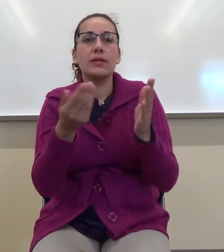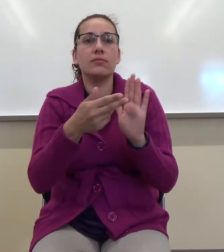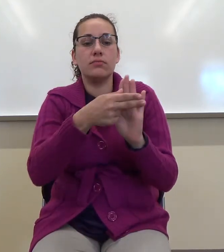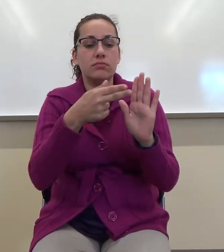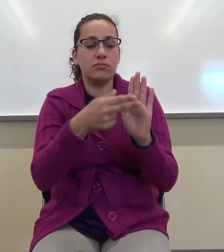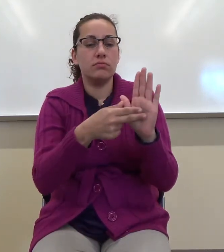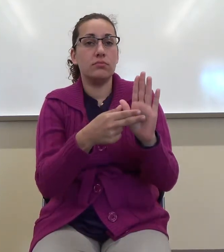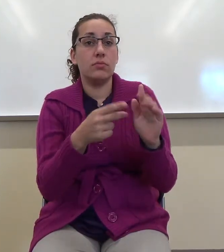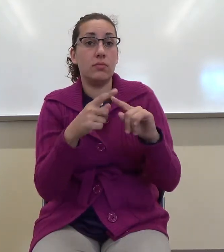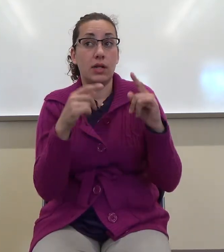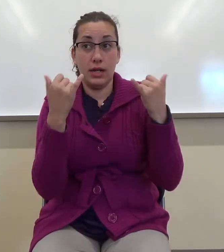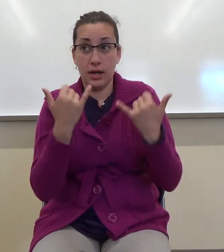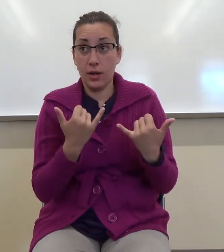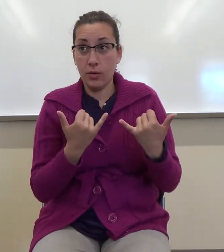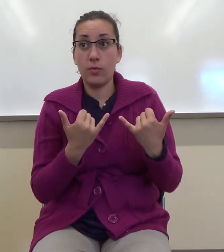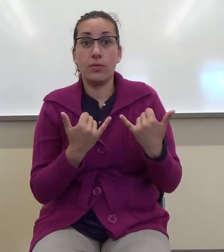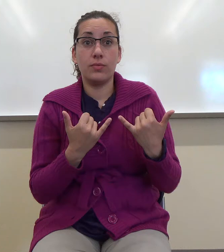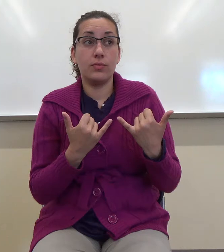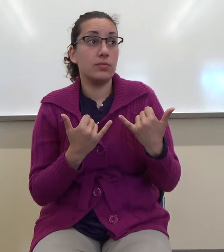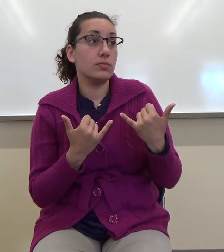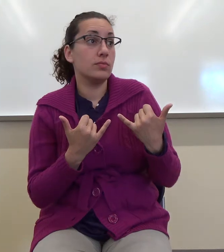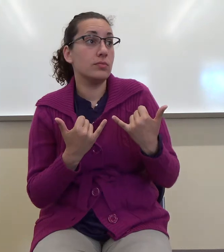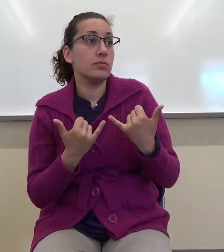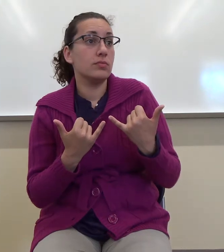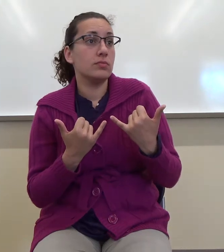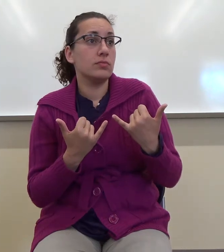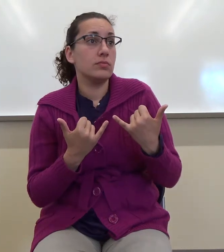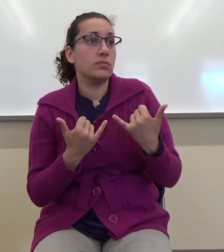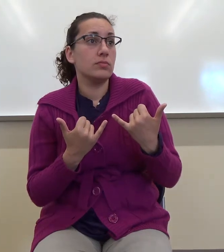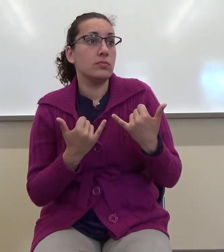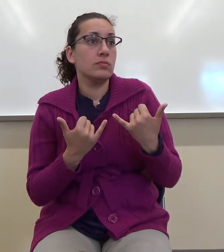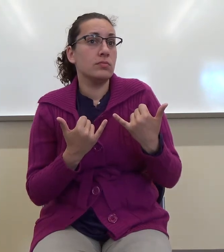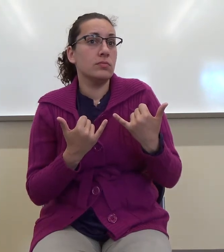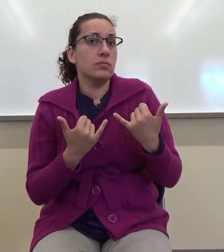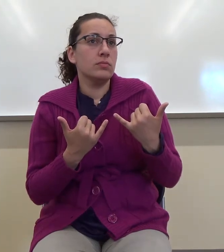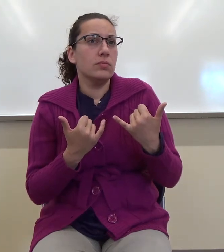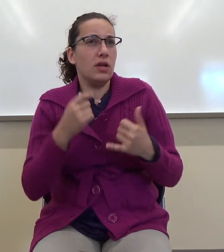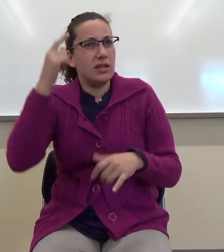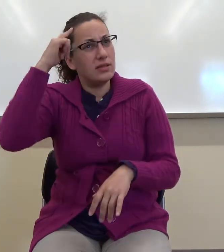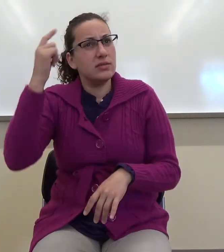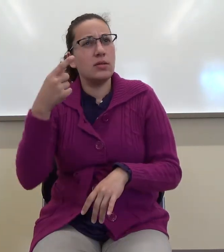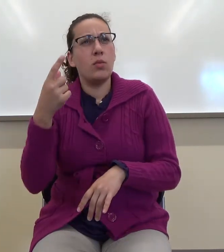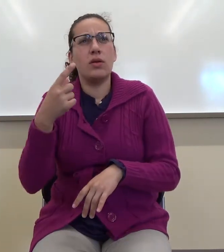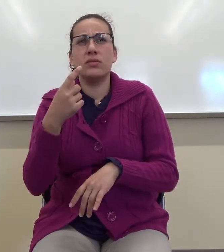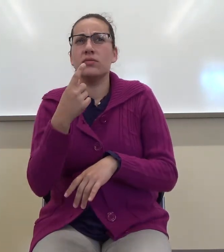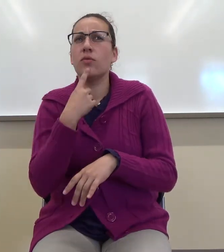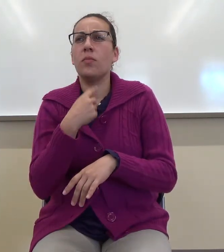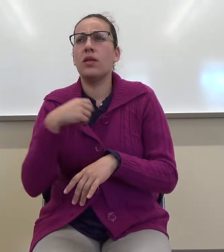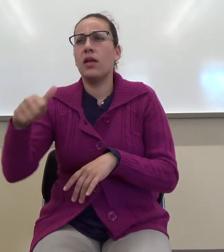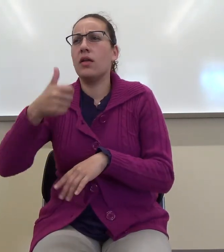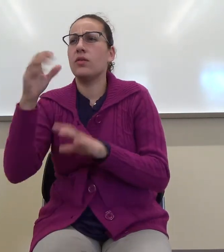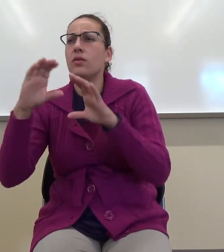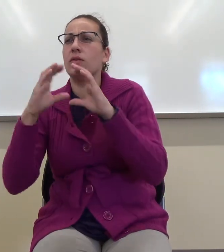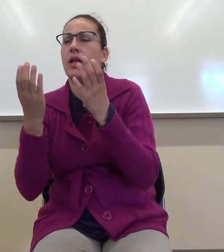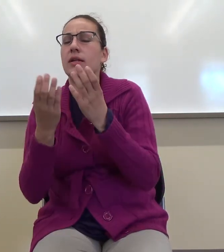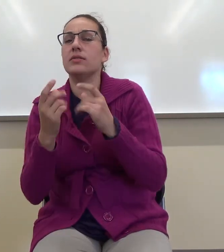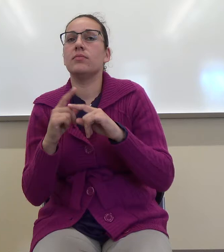you can, I think somebody said, maybe it was in the other class, that remember that we don't want to